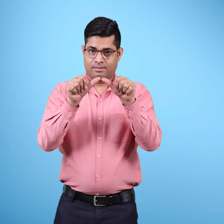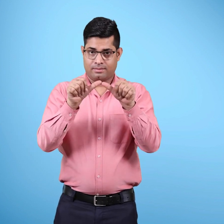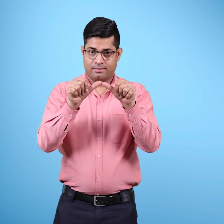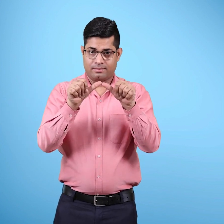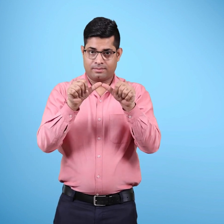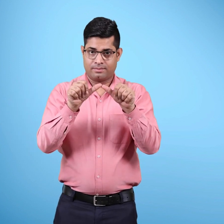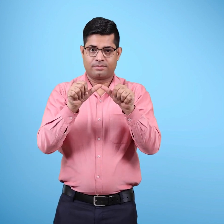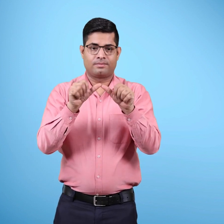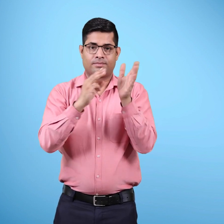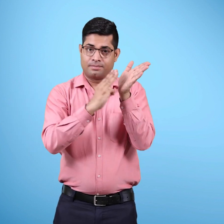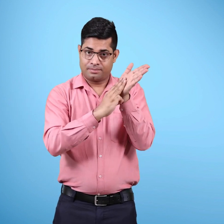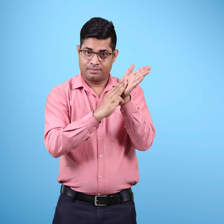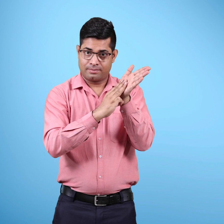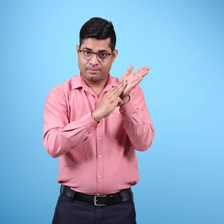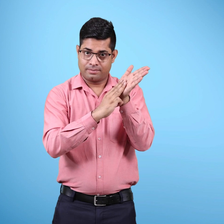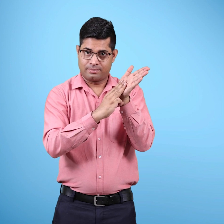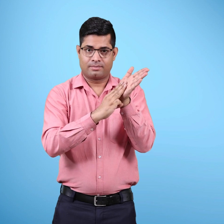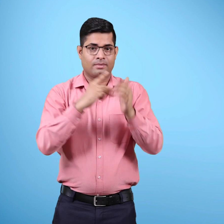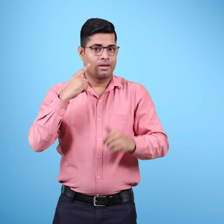green part of the leaf